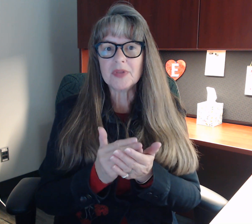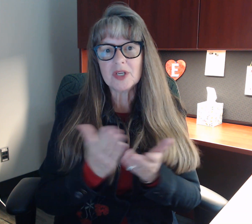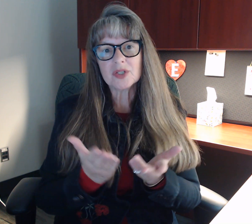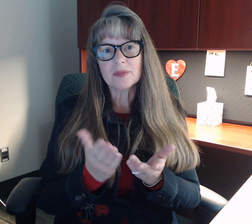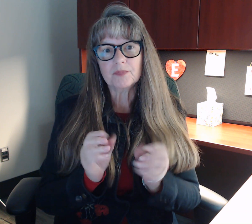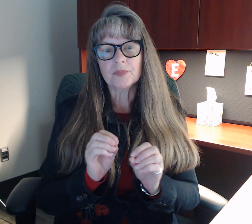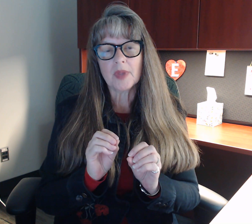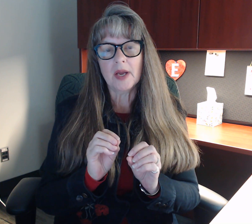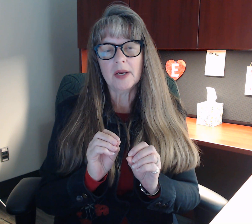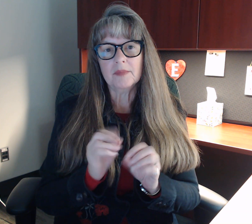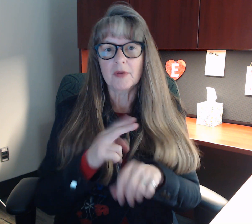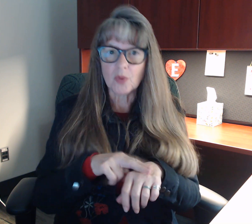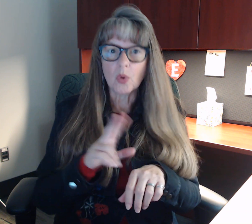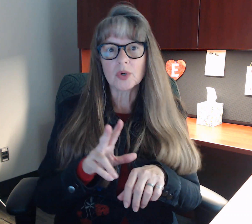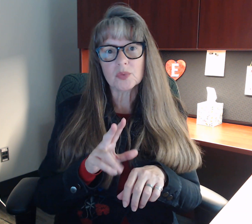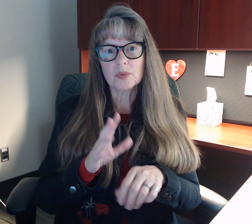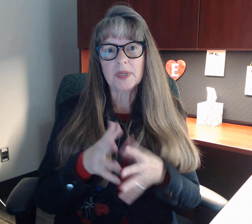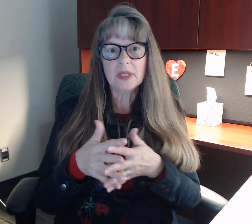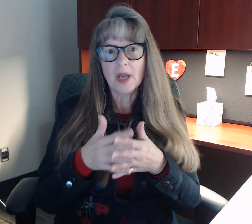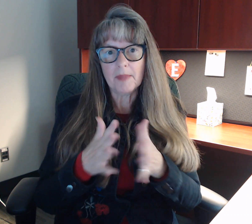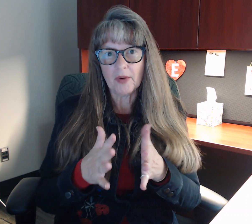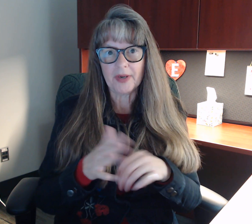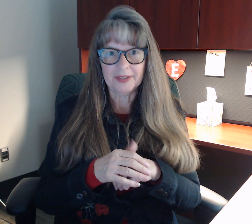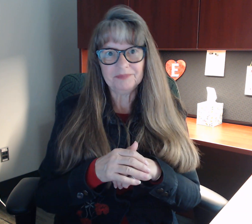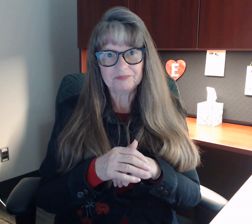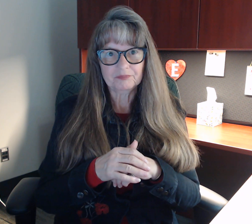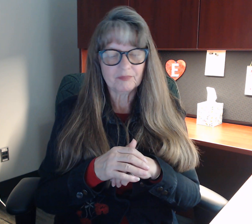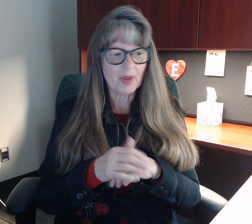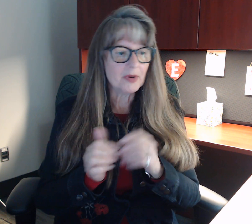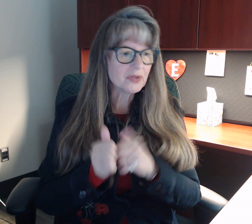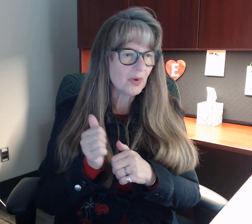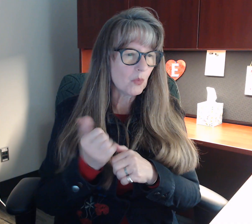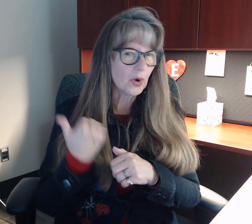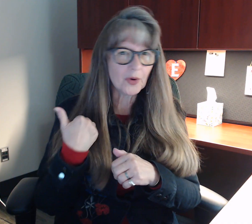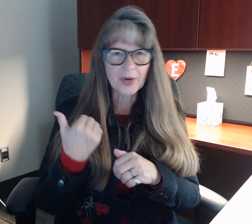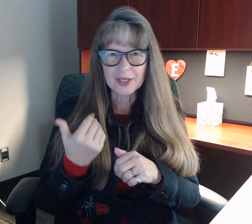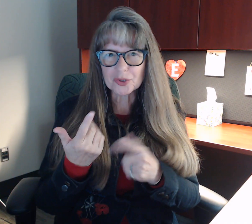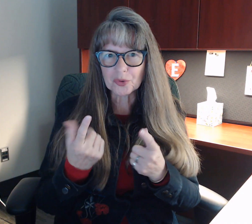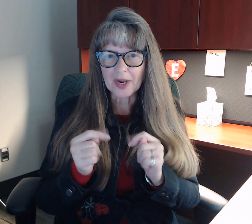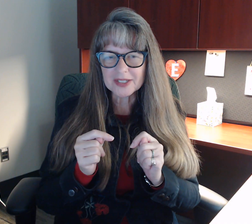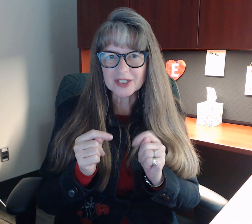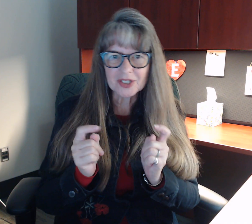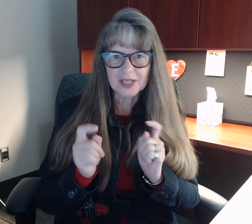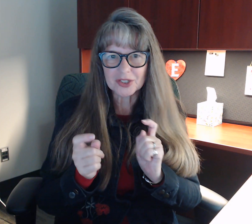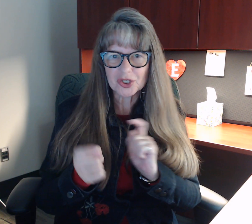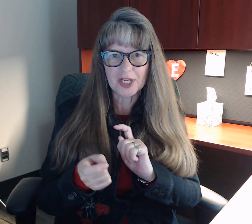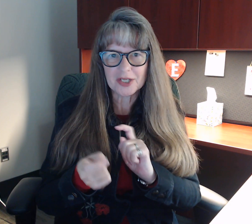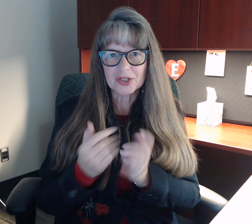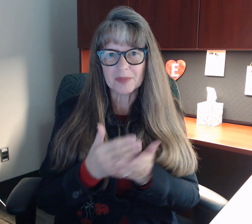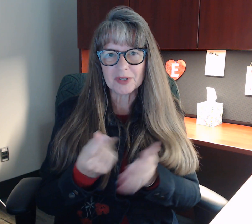these, of course, will be American. Most of them were, and I tried to kind of change some a little